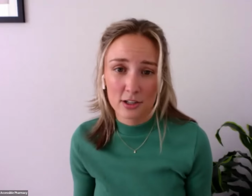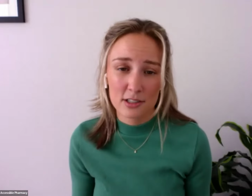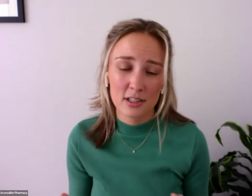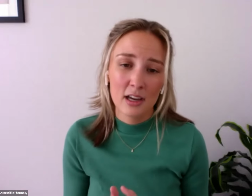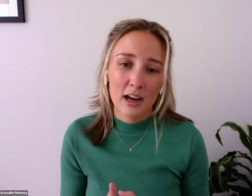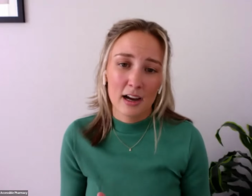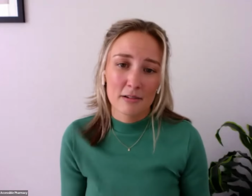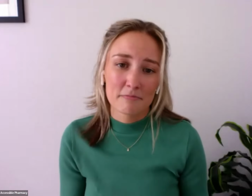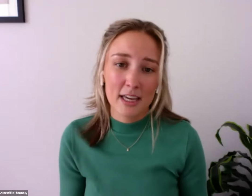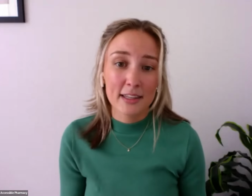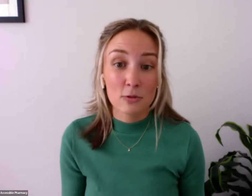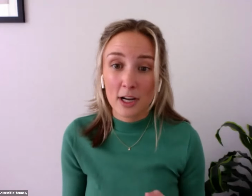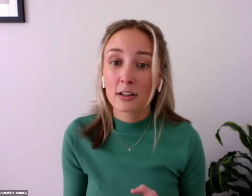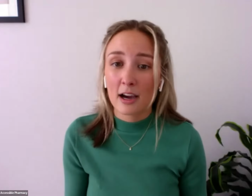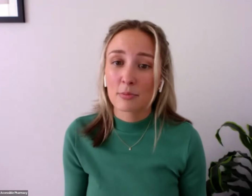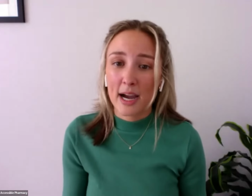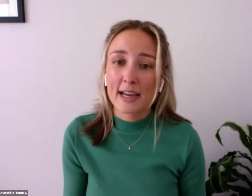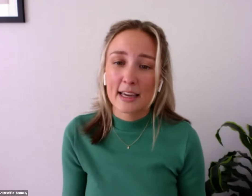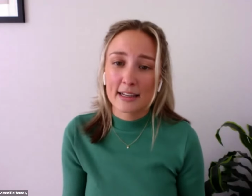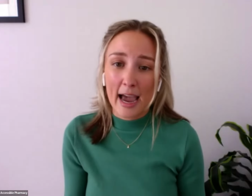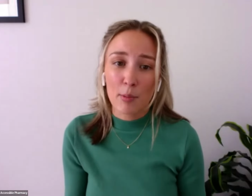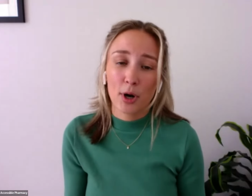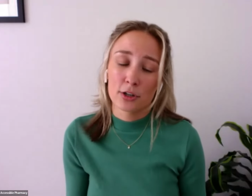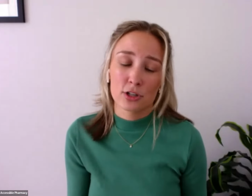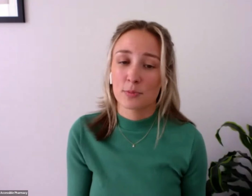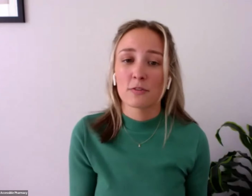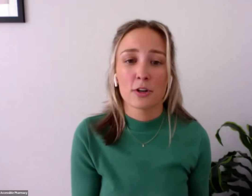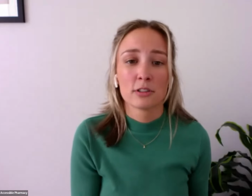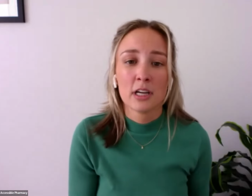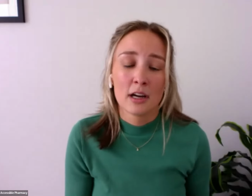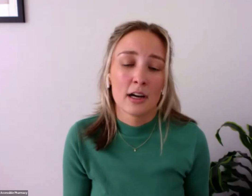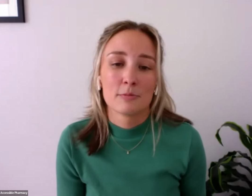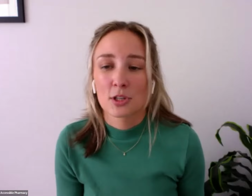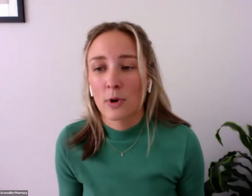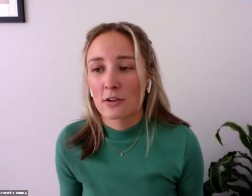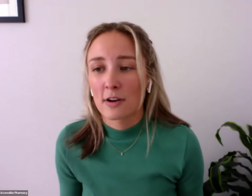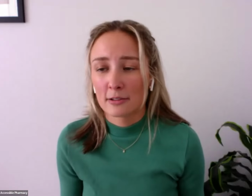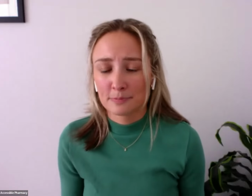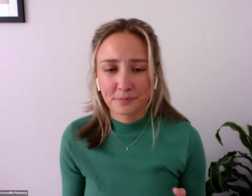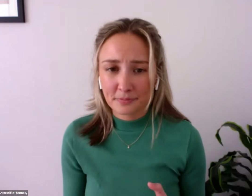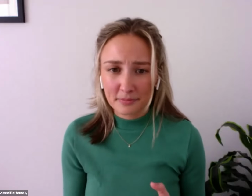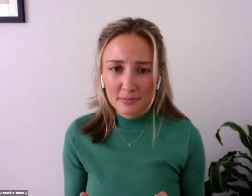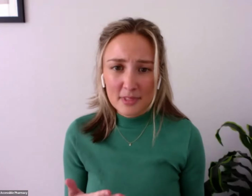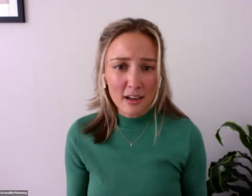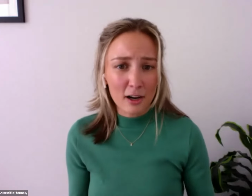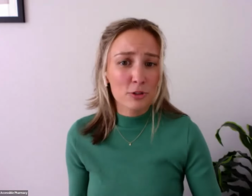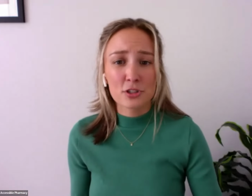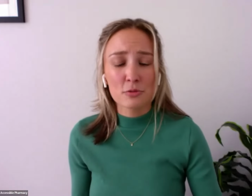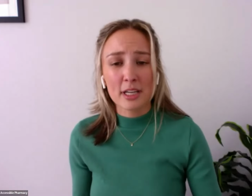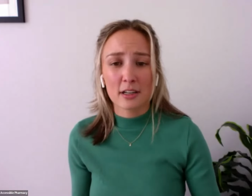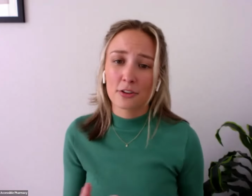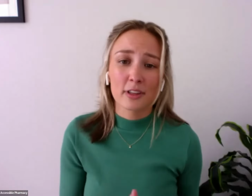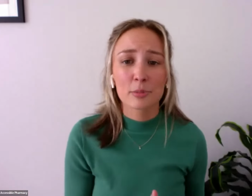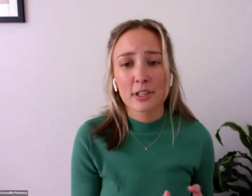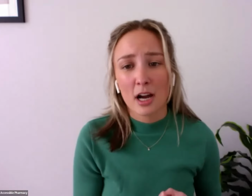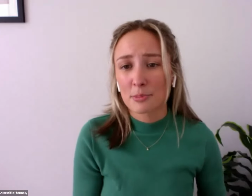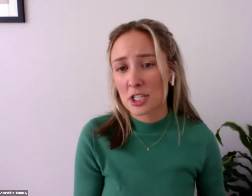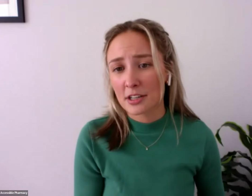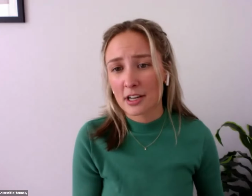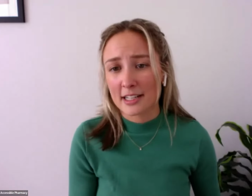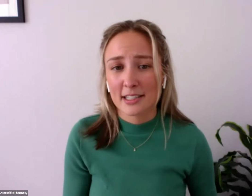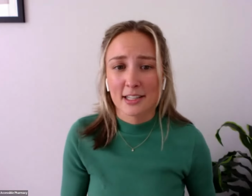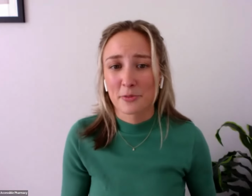WayTag stickers, and they are read aloud by an app on your smartphone. So WayAround will soon be another